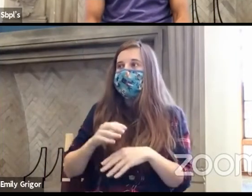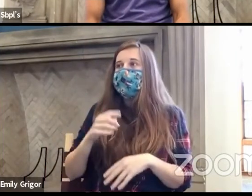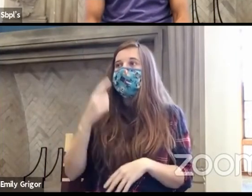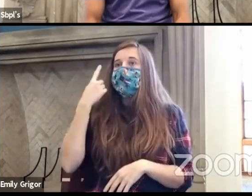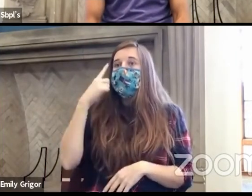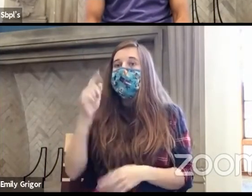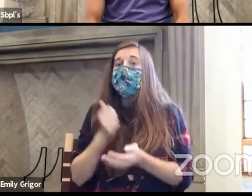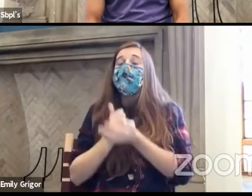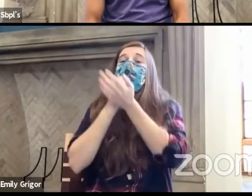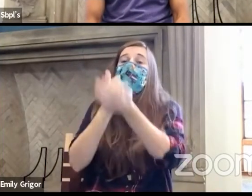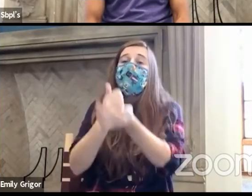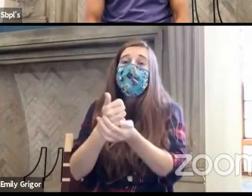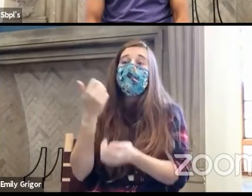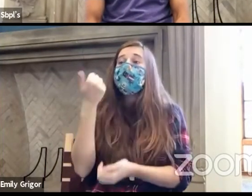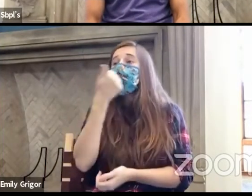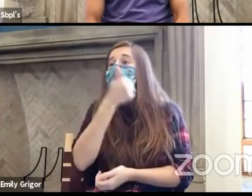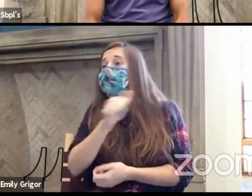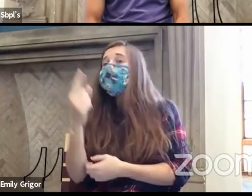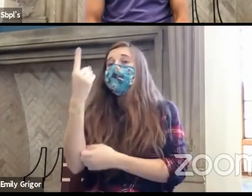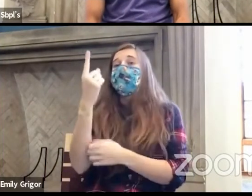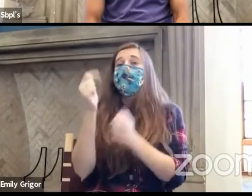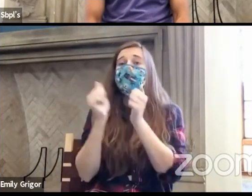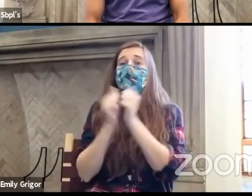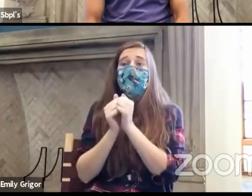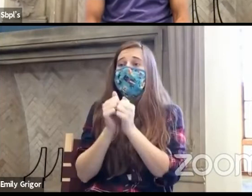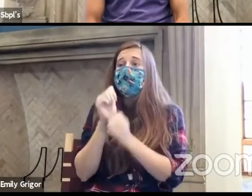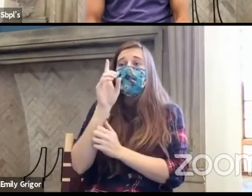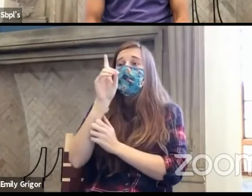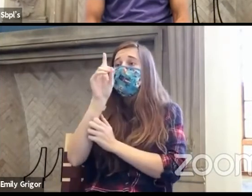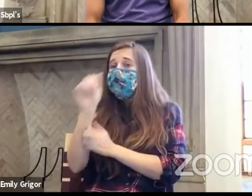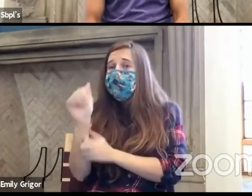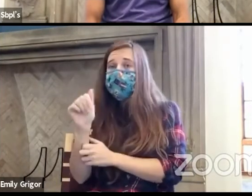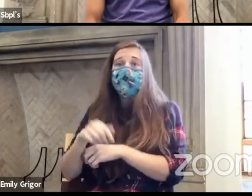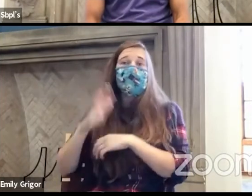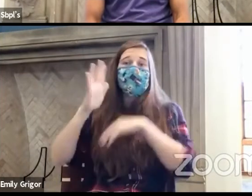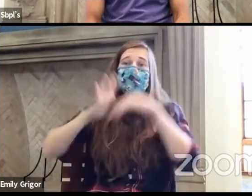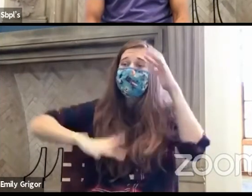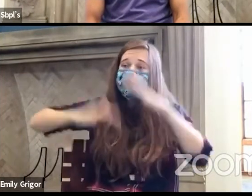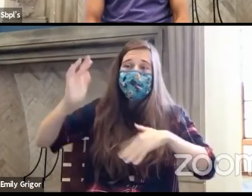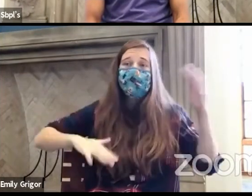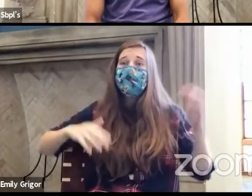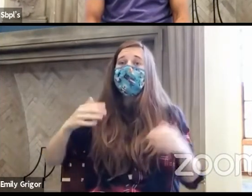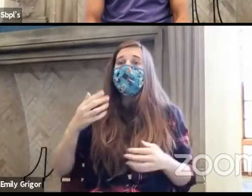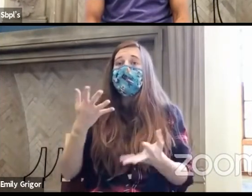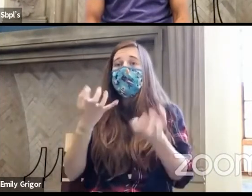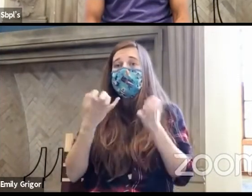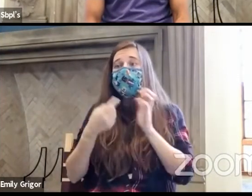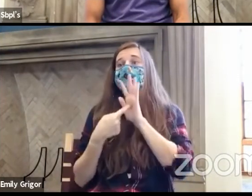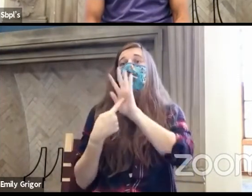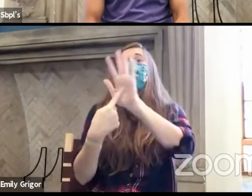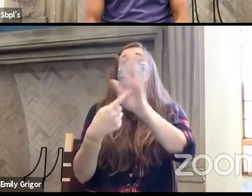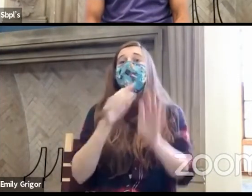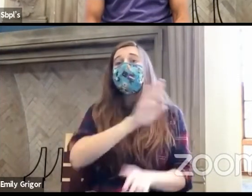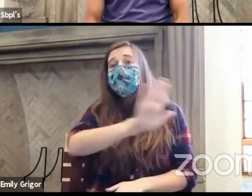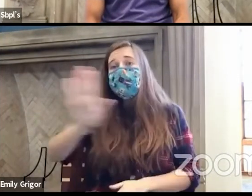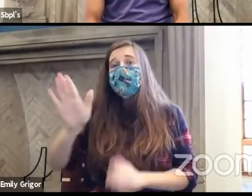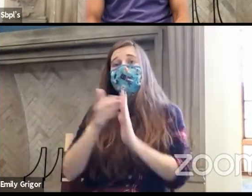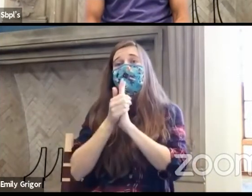Now, our business is to help anyone with a disability, no matter what, to show their skills